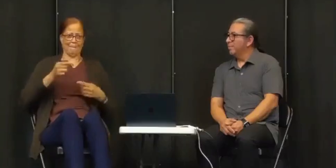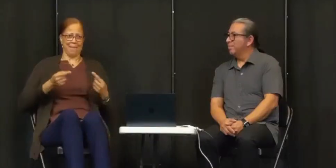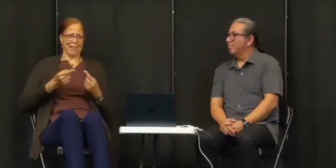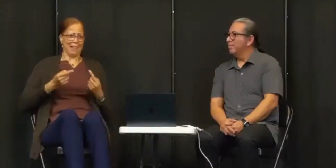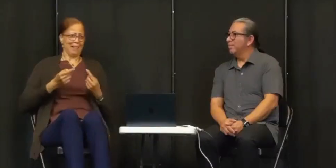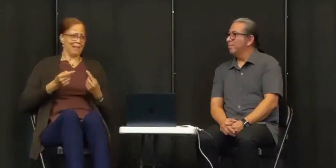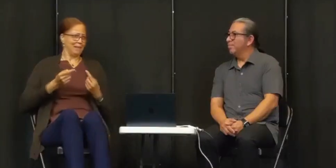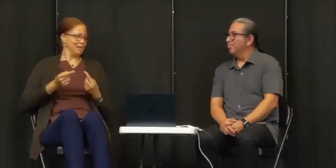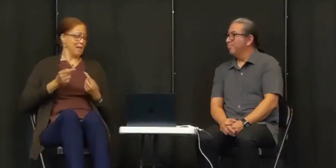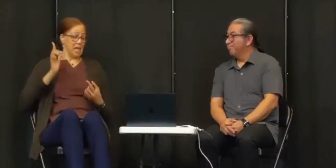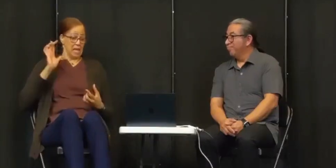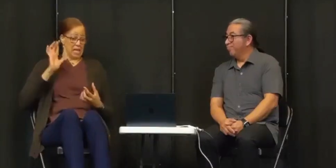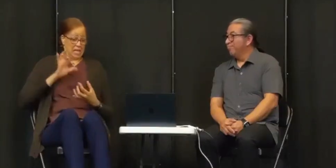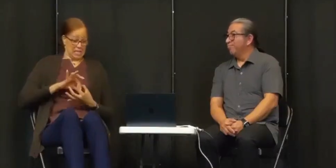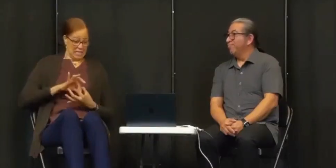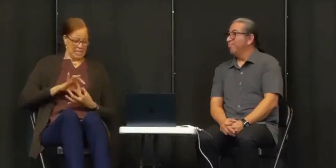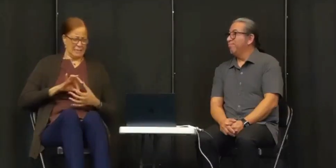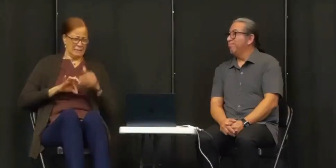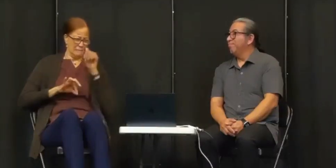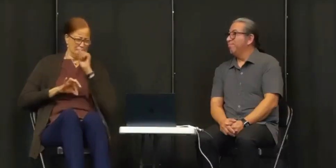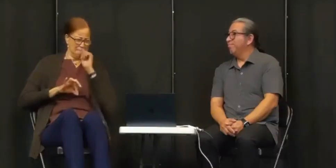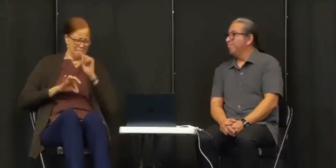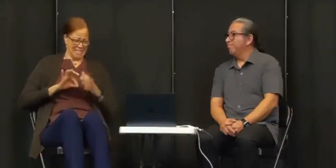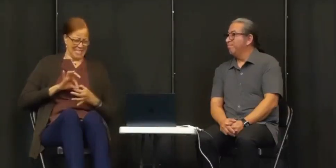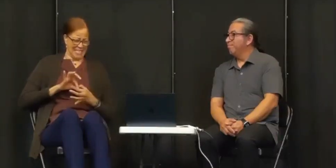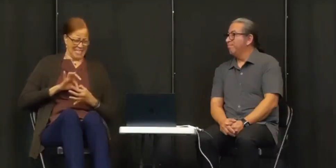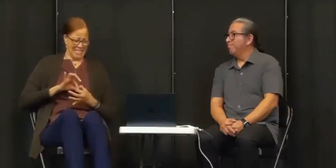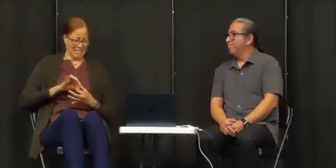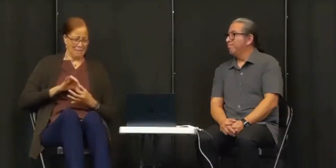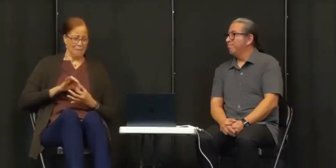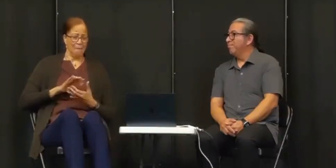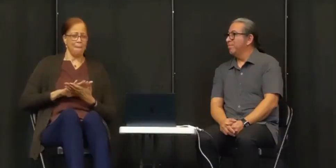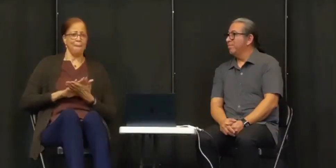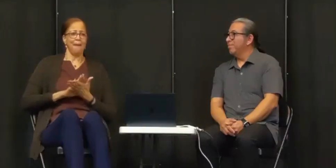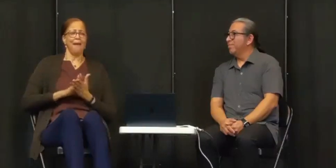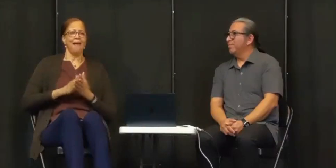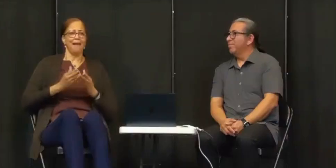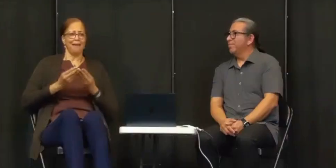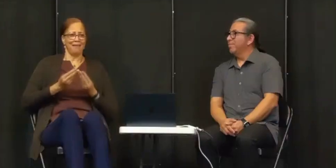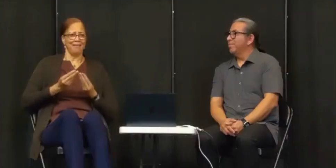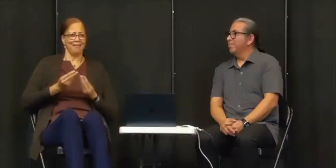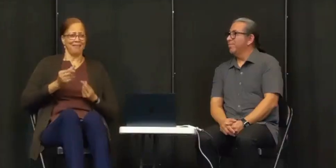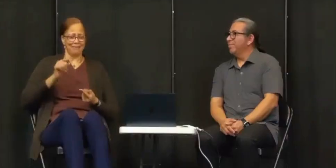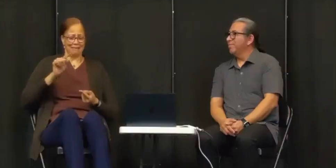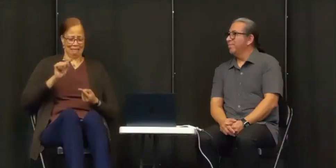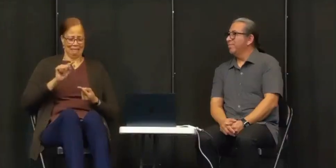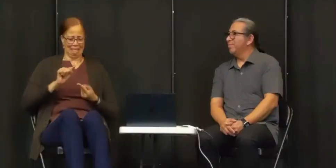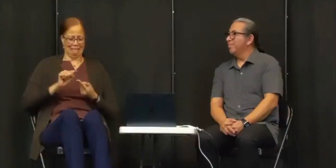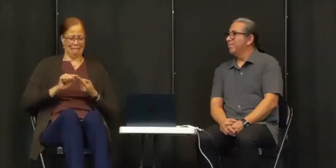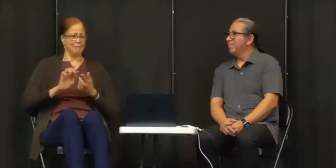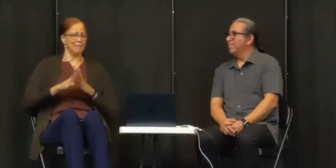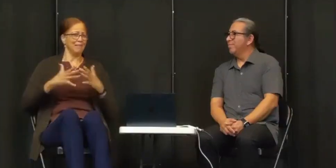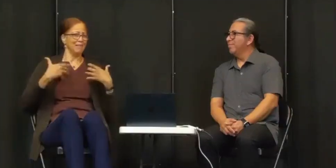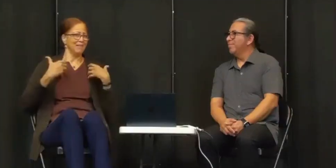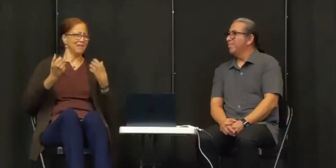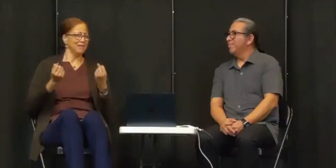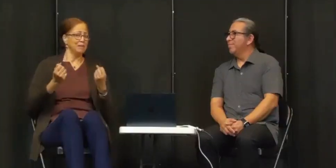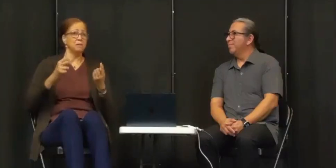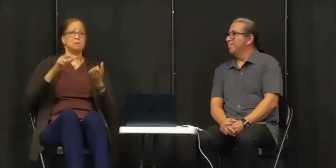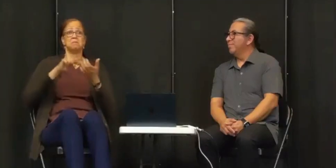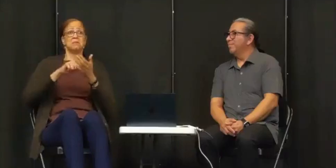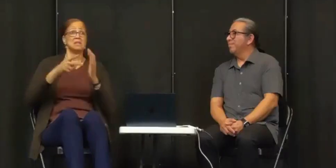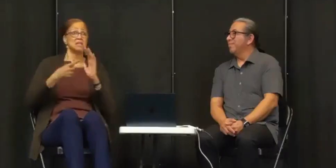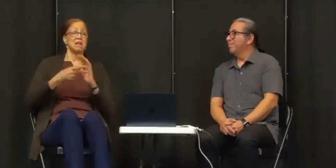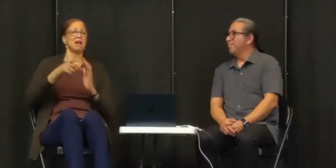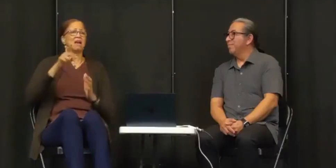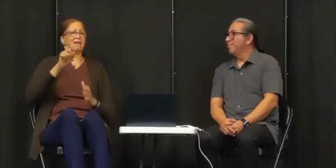is to feel the pain. You have to connect with that emotion, sit with it, bear it, and then